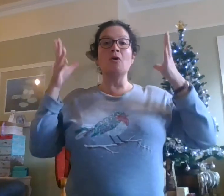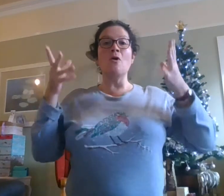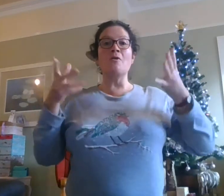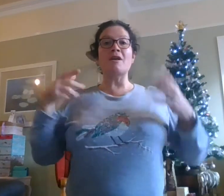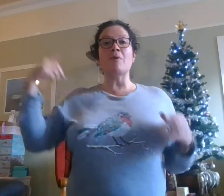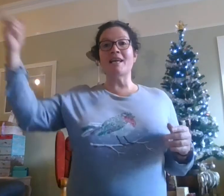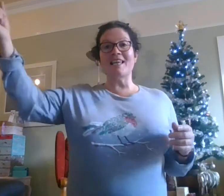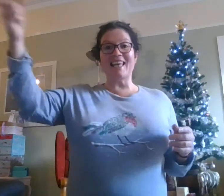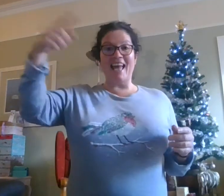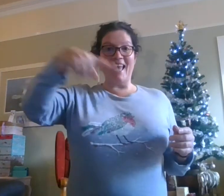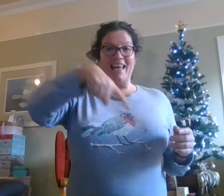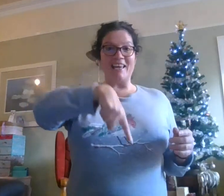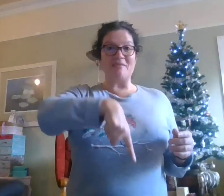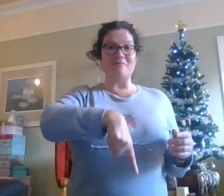glory when he came